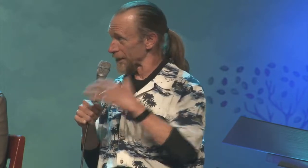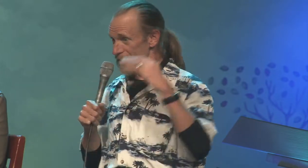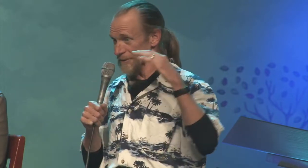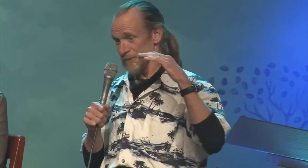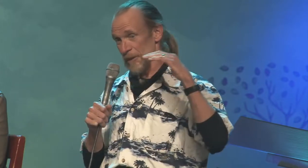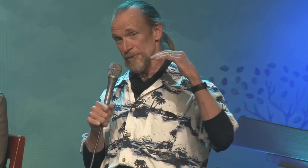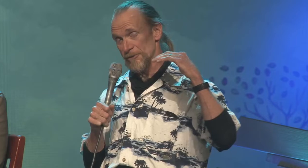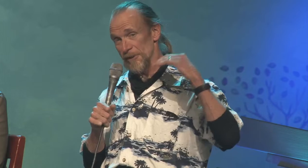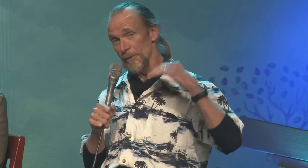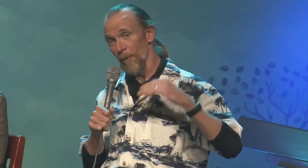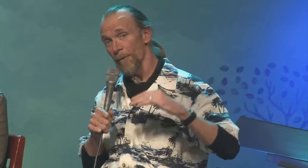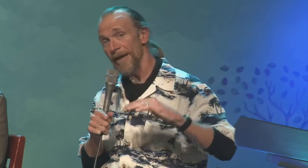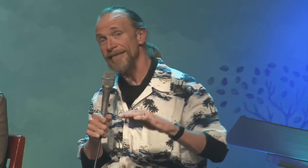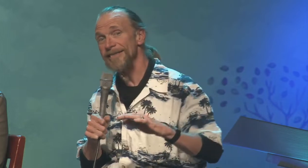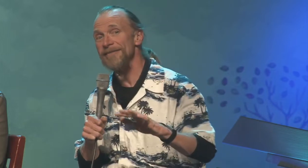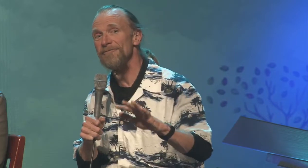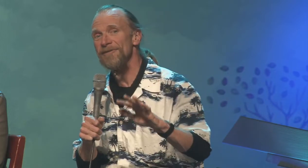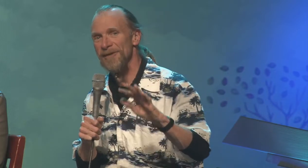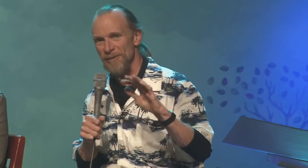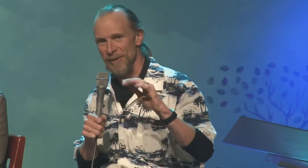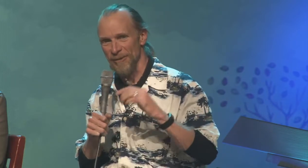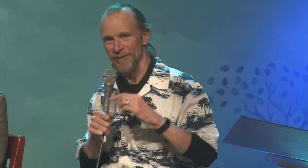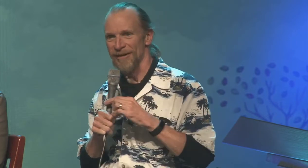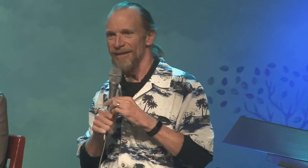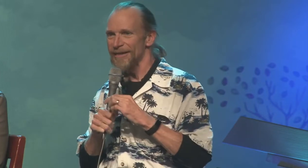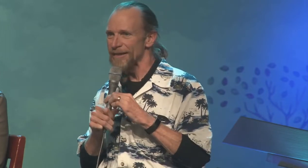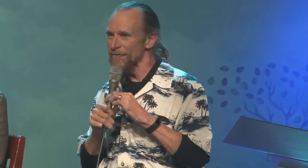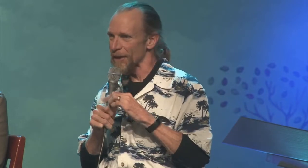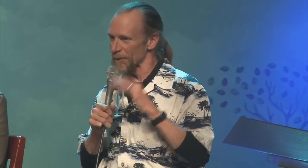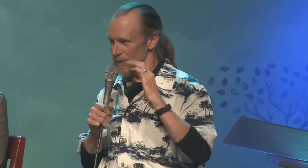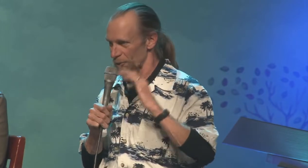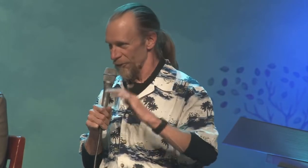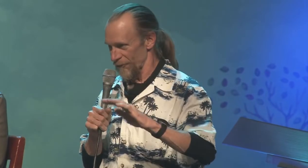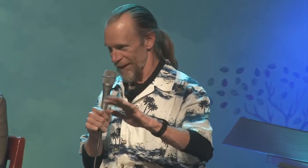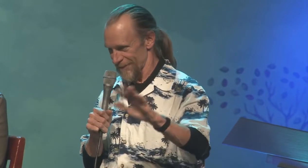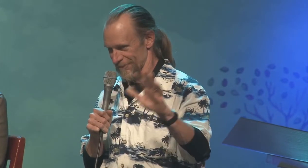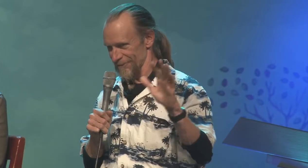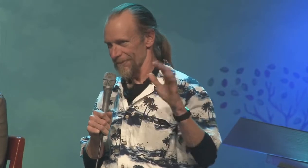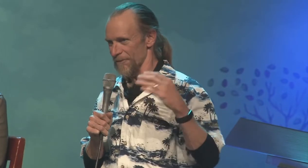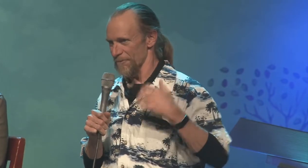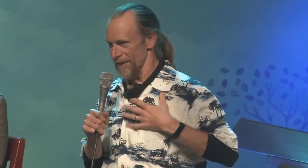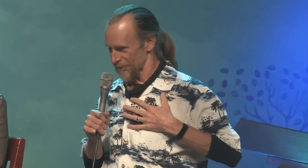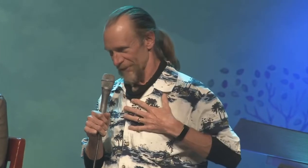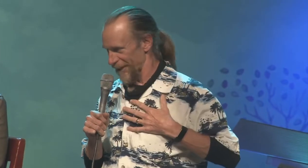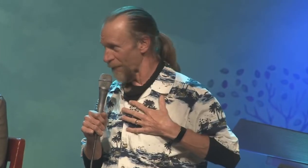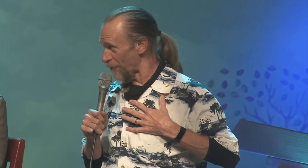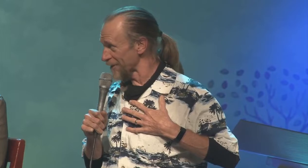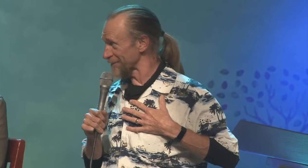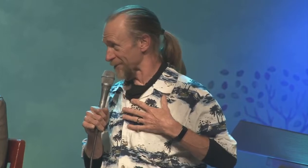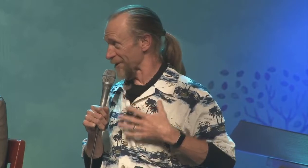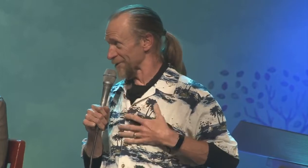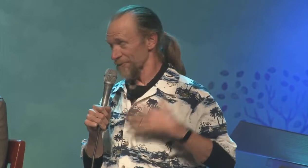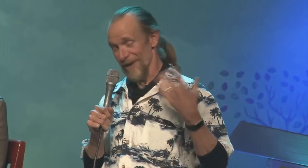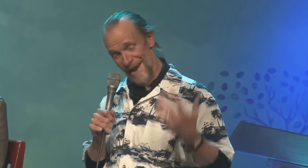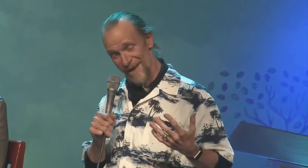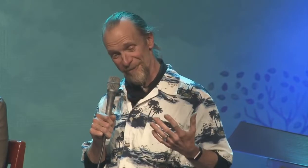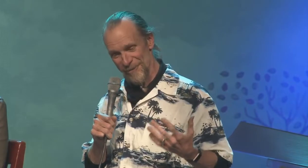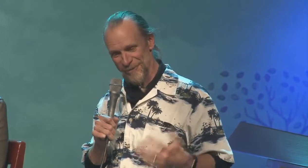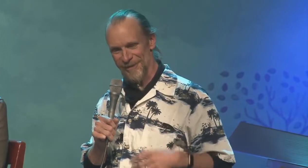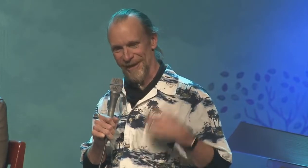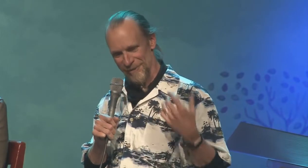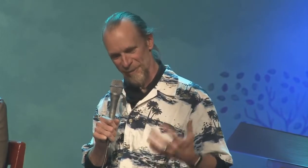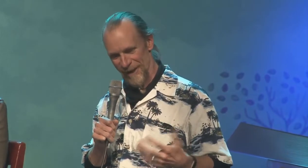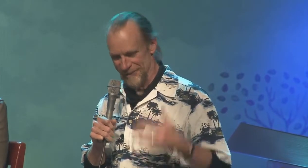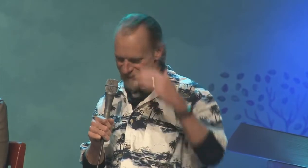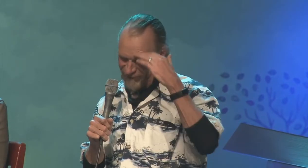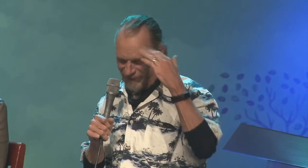been taking this as an opportunity to be more patient with other people, give them a little more grace, just like I want the grace when I have those